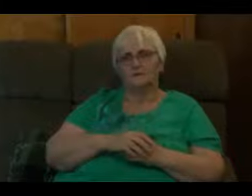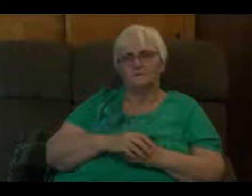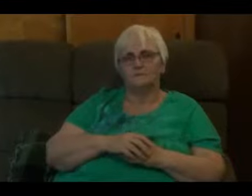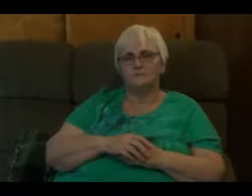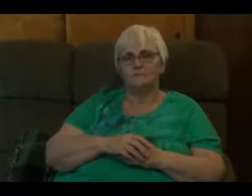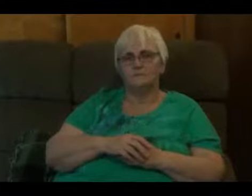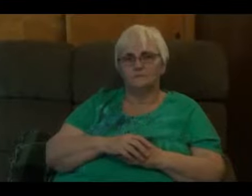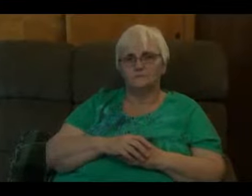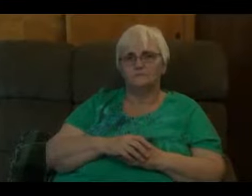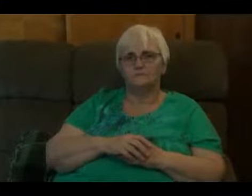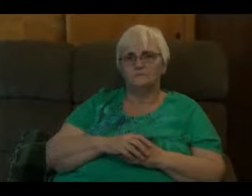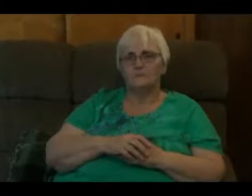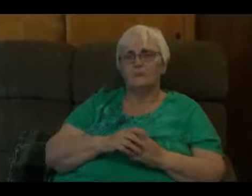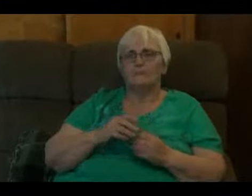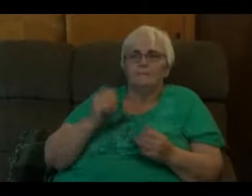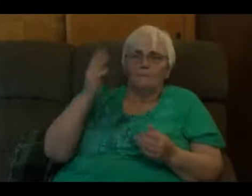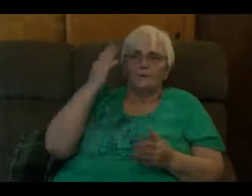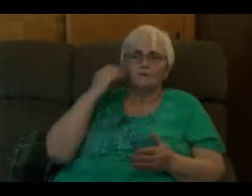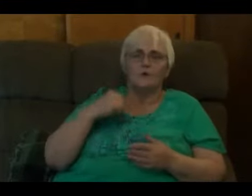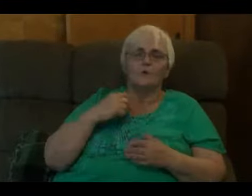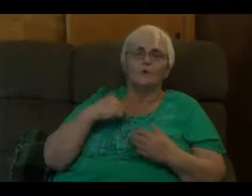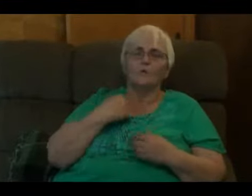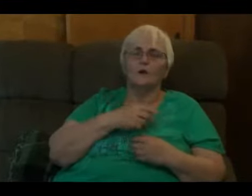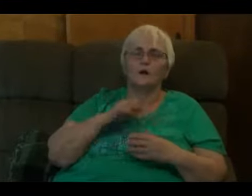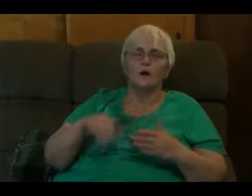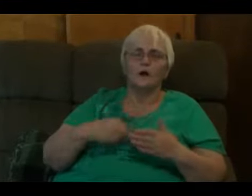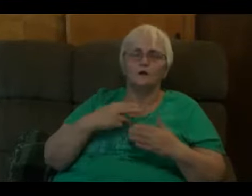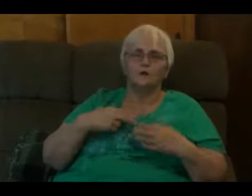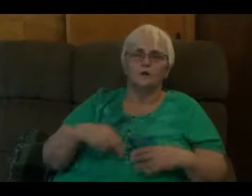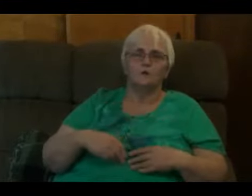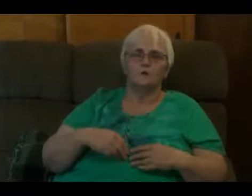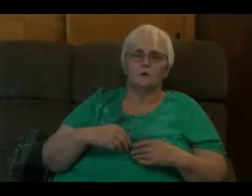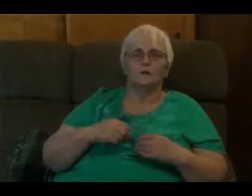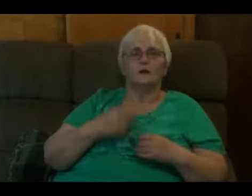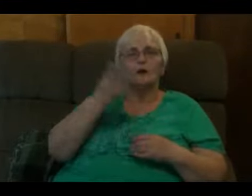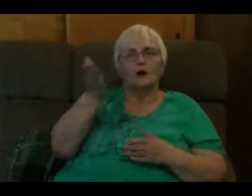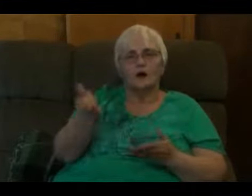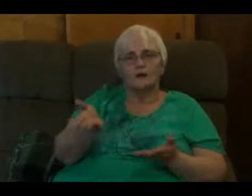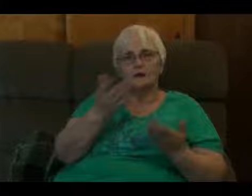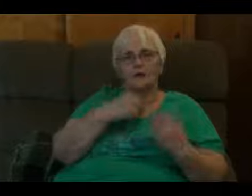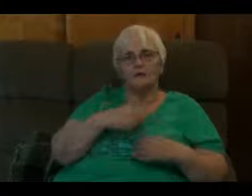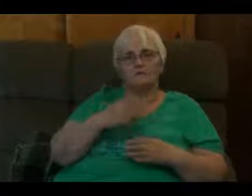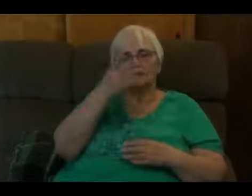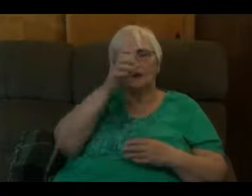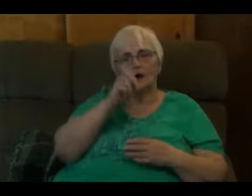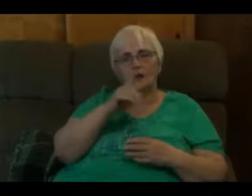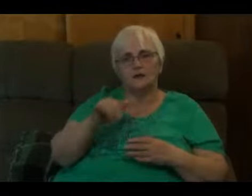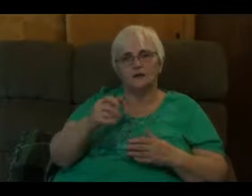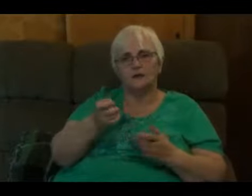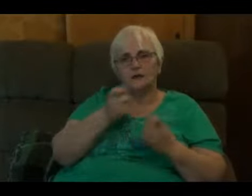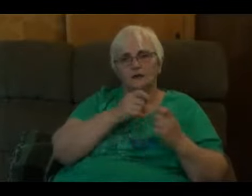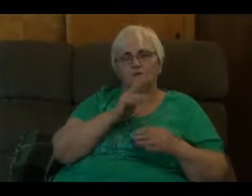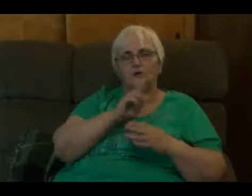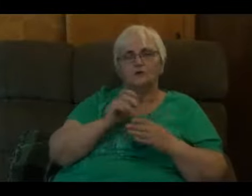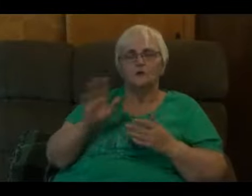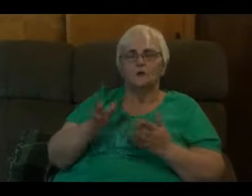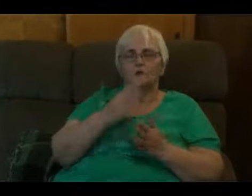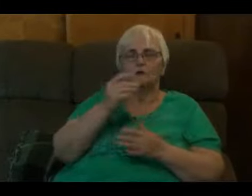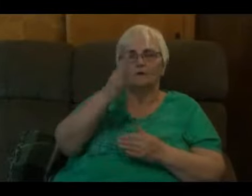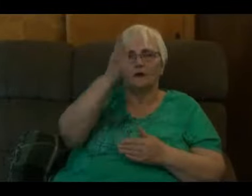and you know, we're human, bottom line. But you know what? God gave us godly attributes. attributes to use to glorify Him. And when we're